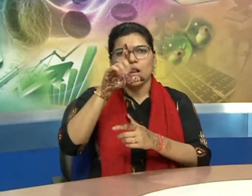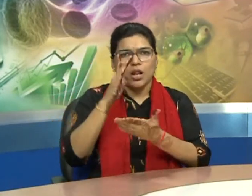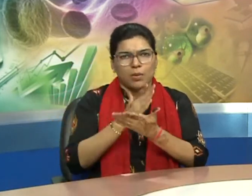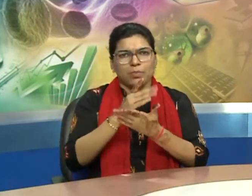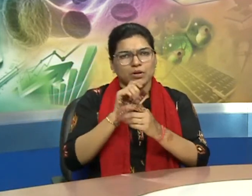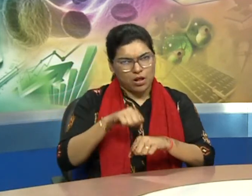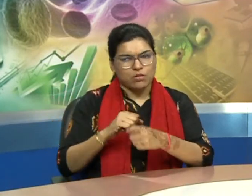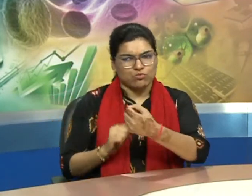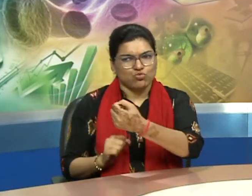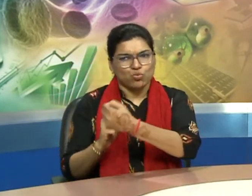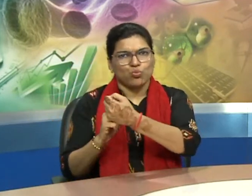library.